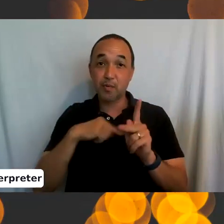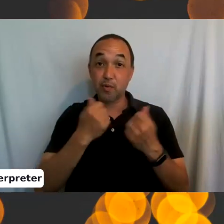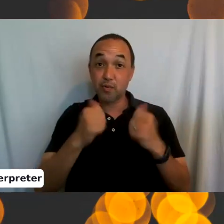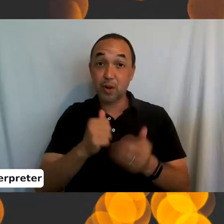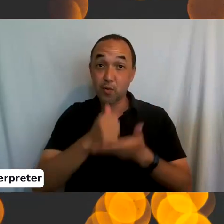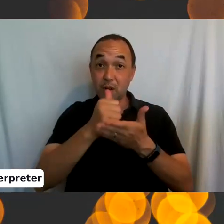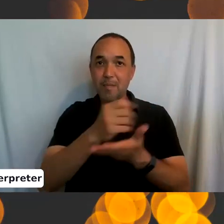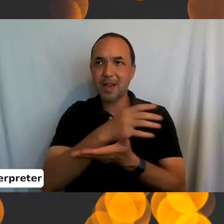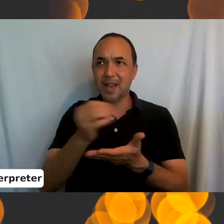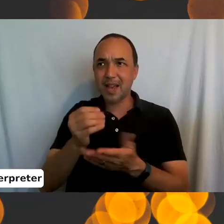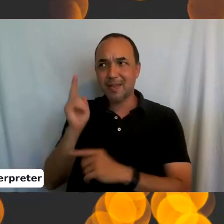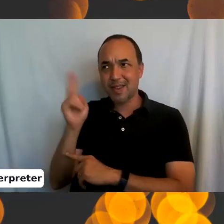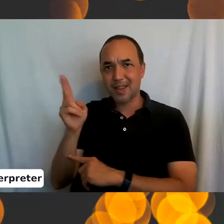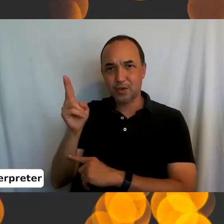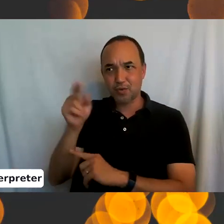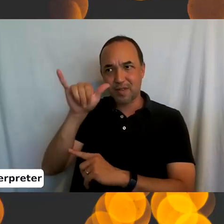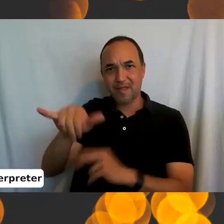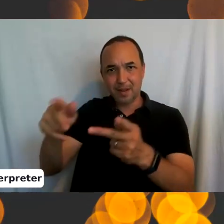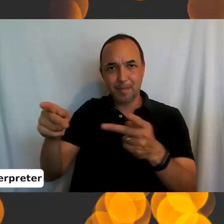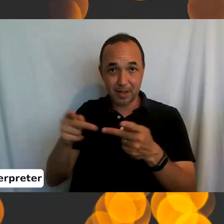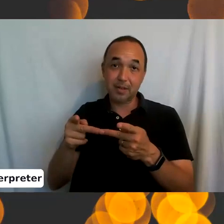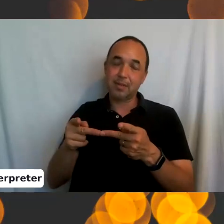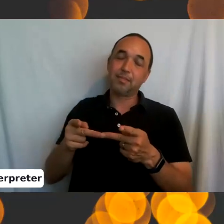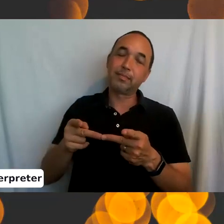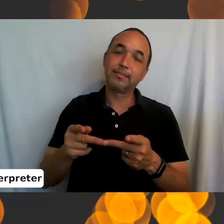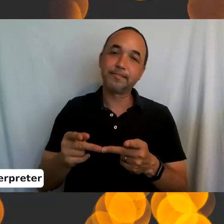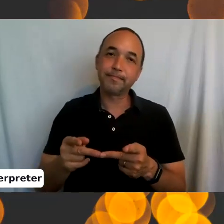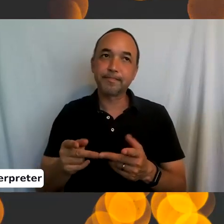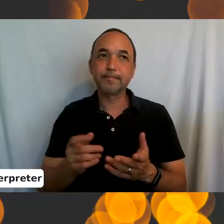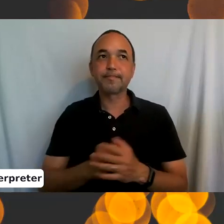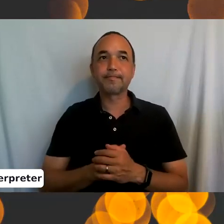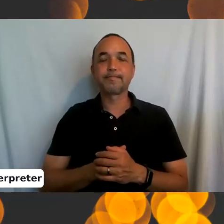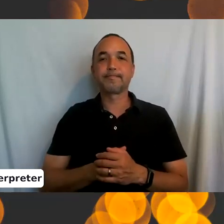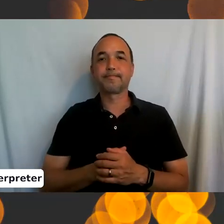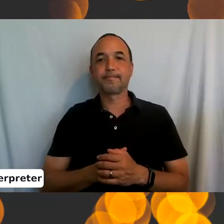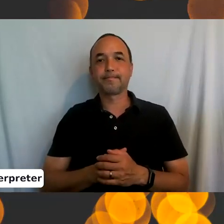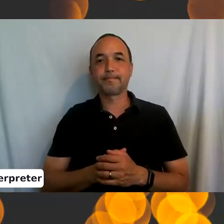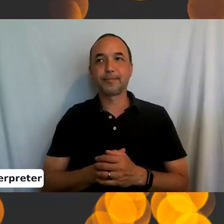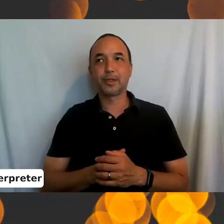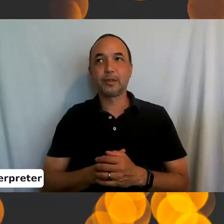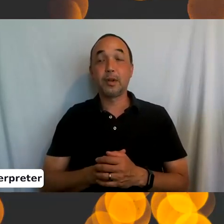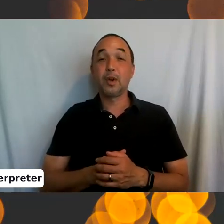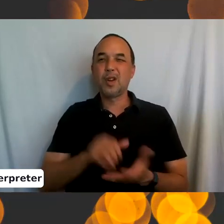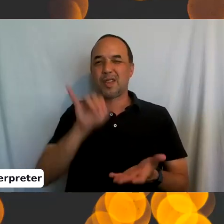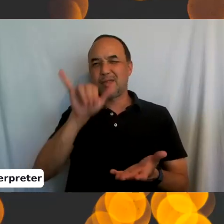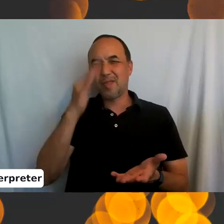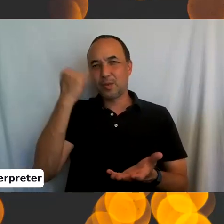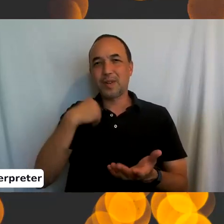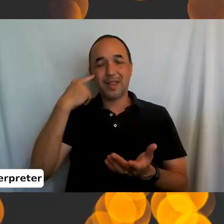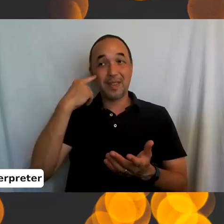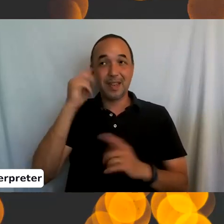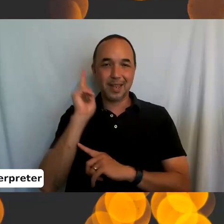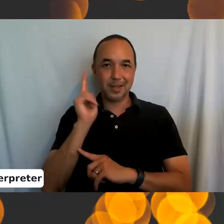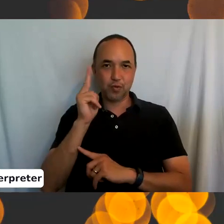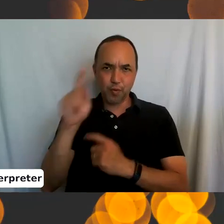and the history of any location that we're in, which kind of leads me to historical accuracy, which is